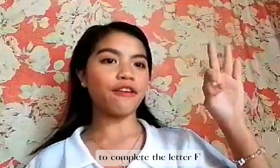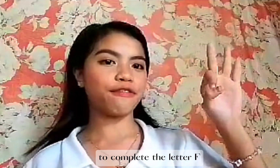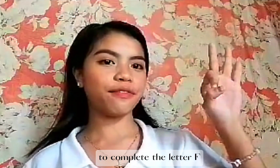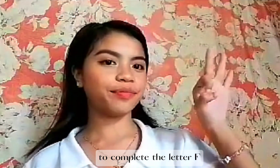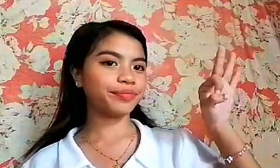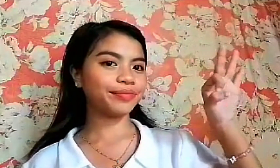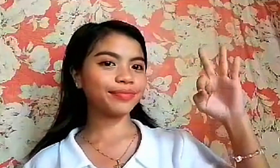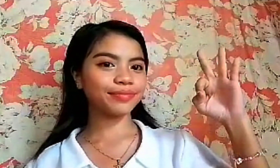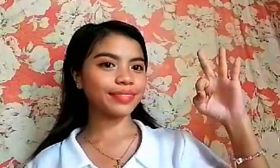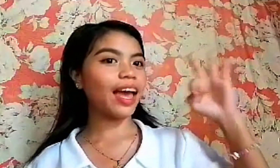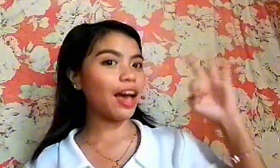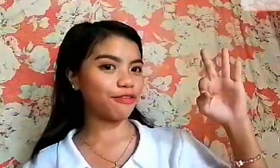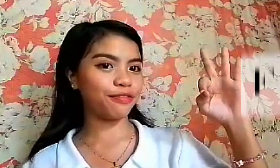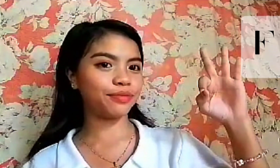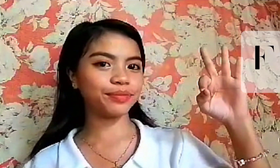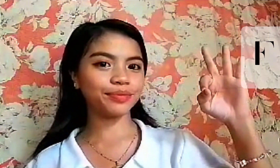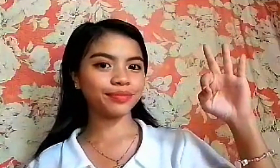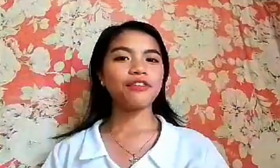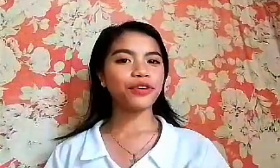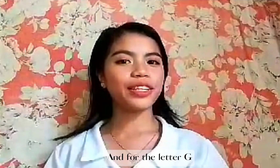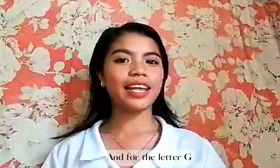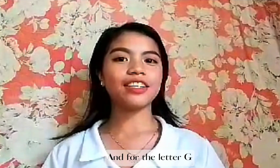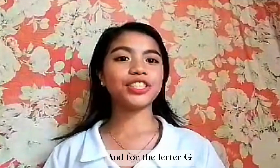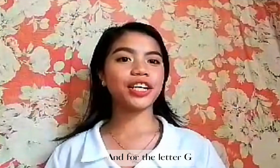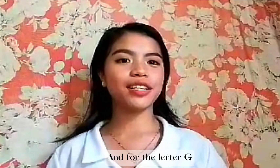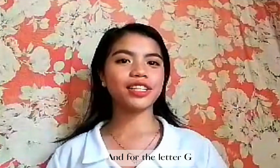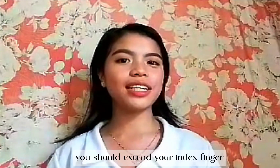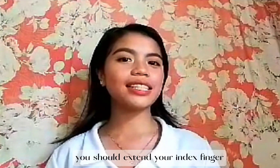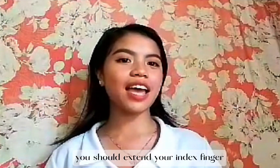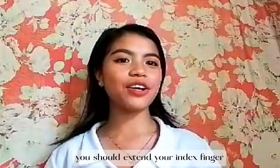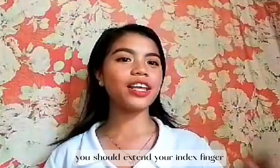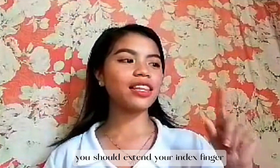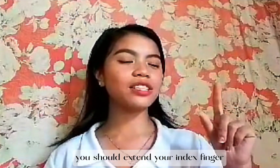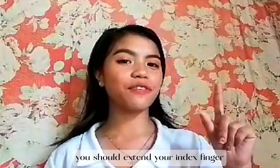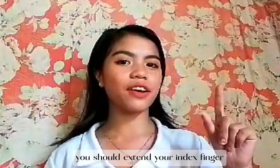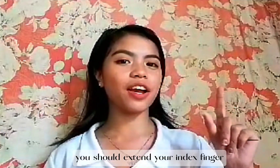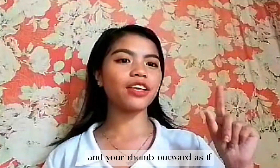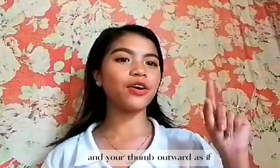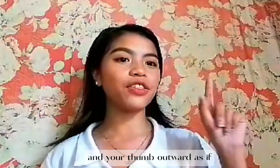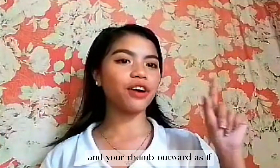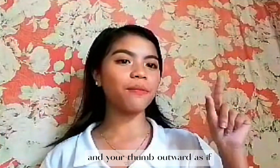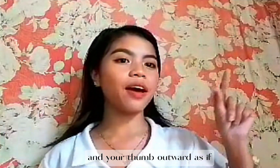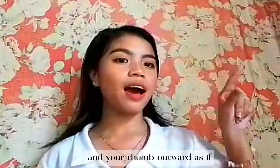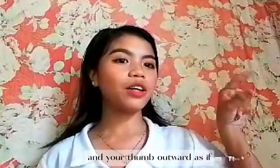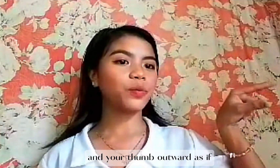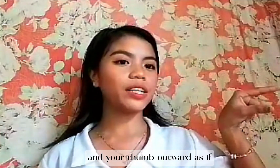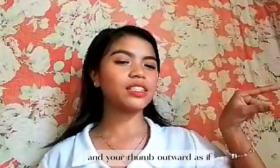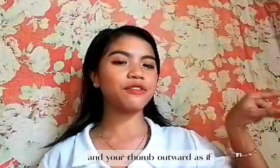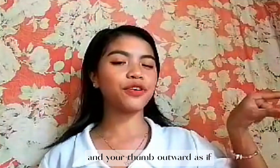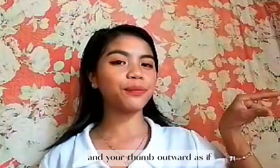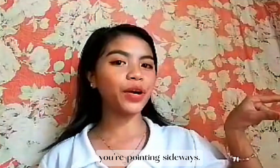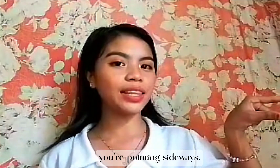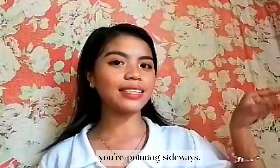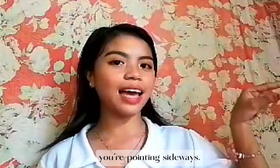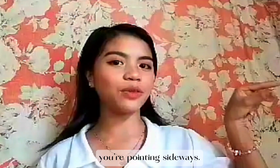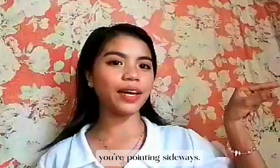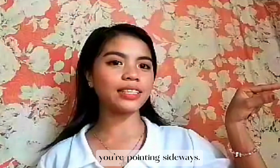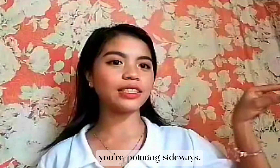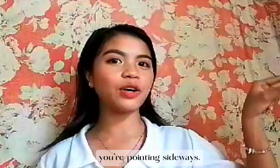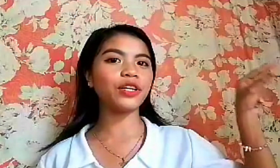F. F. And for the letter G, you should extend your index finger and your thumb outward as if you're pointing sideways. So you